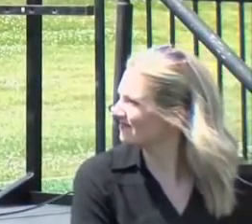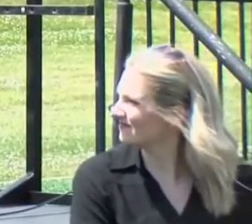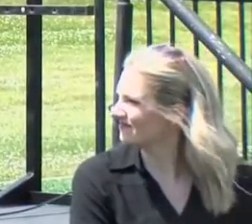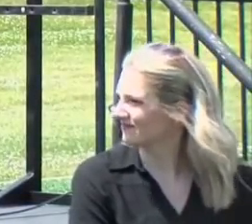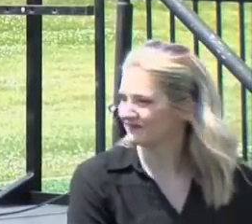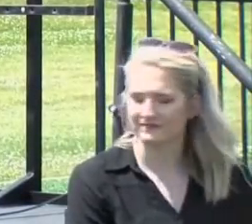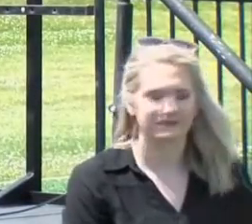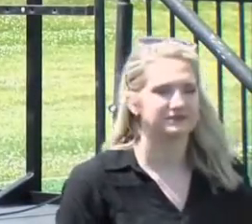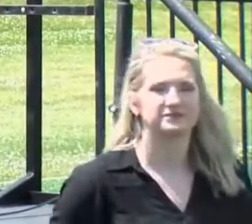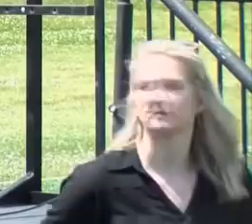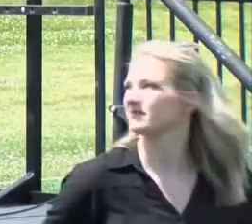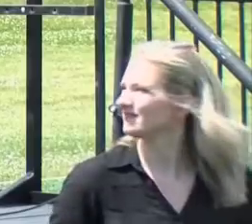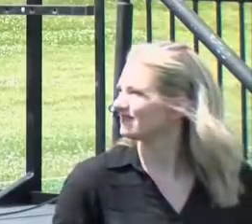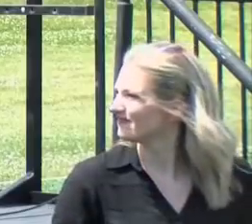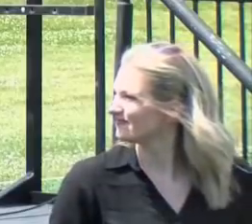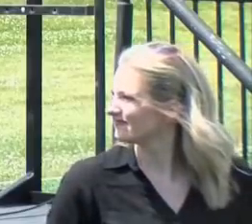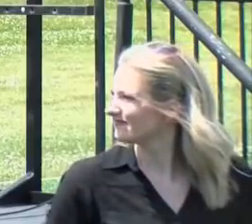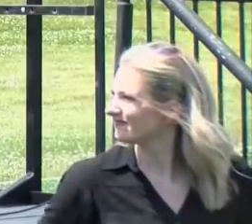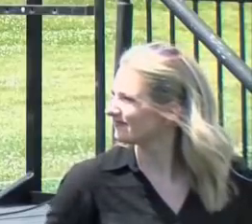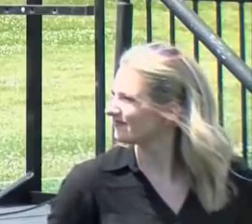Connor Stillman.